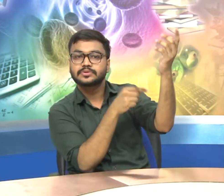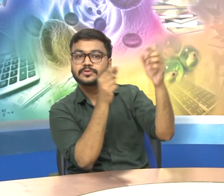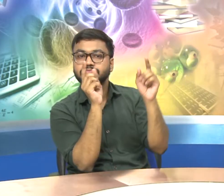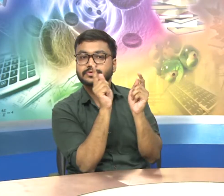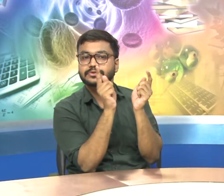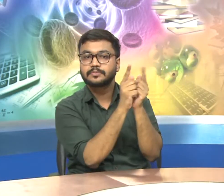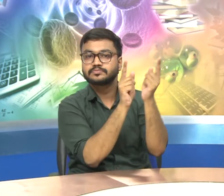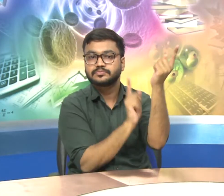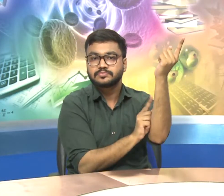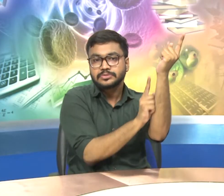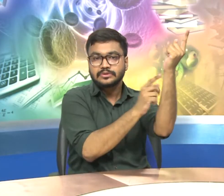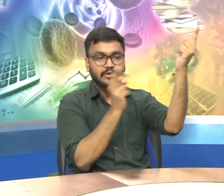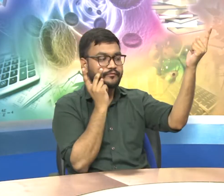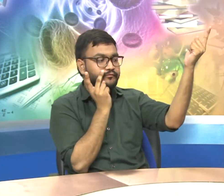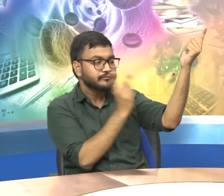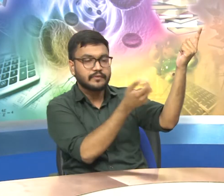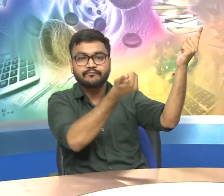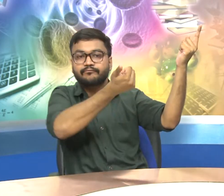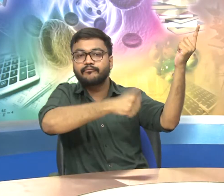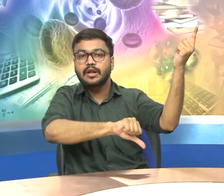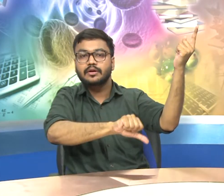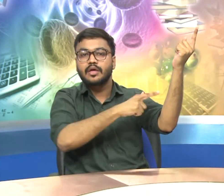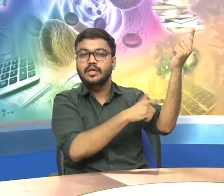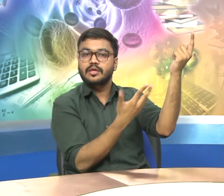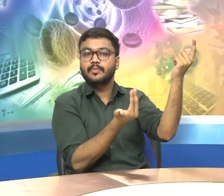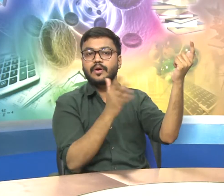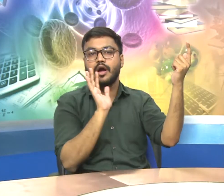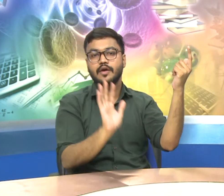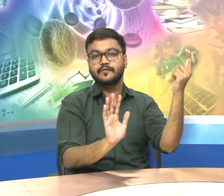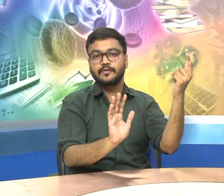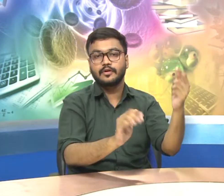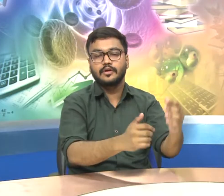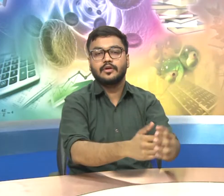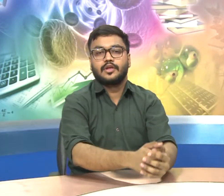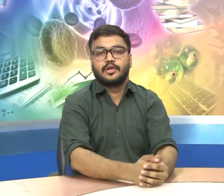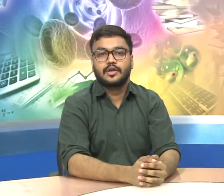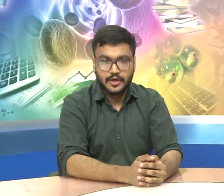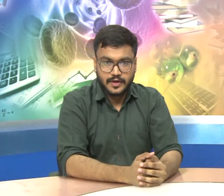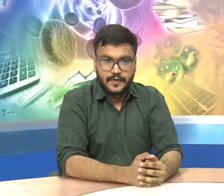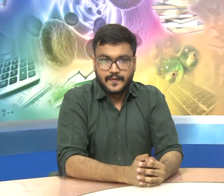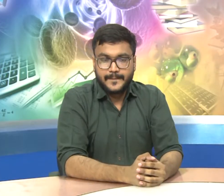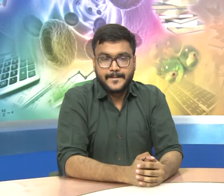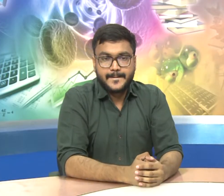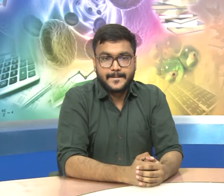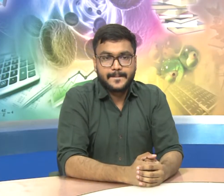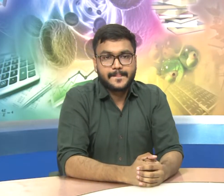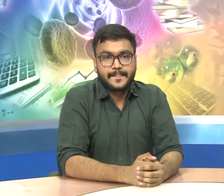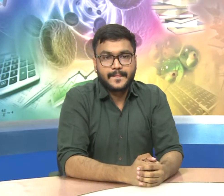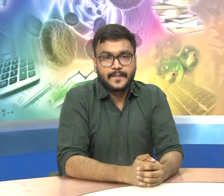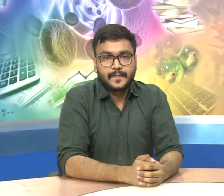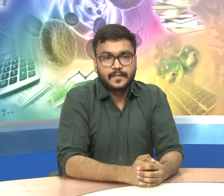And the light colored Typica moth matched the color of the tree bark.